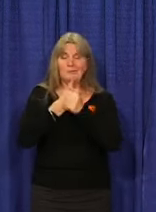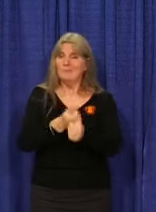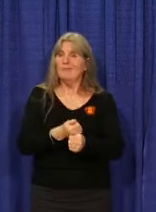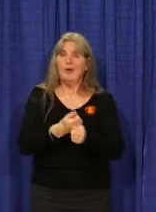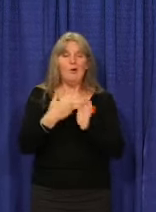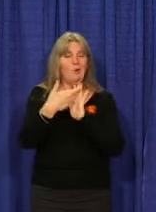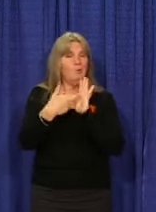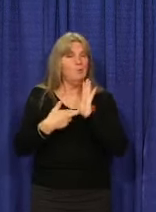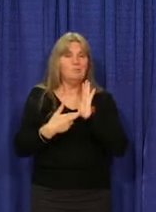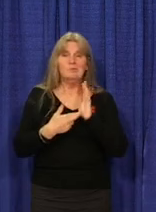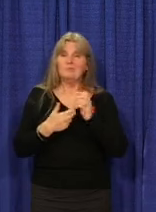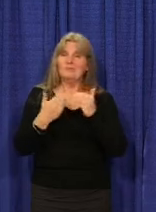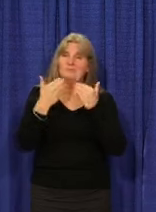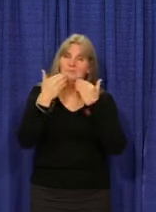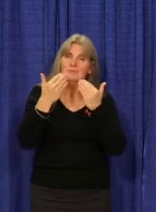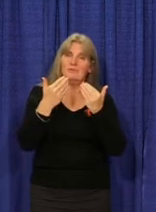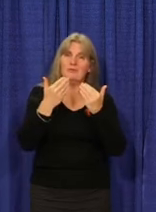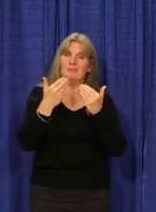measures.